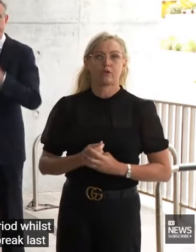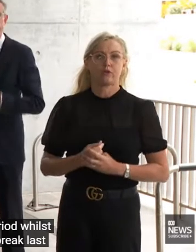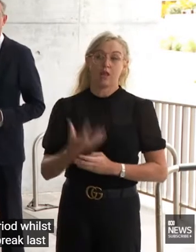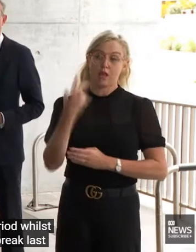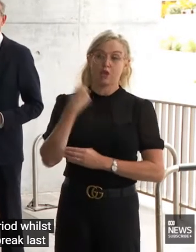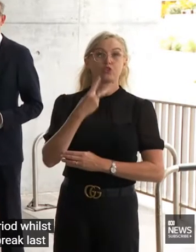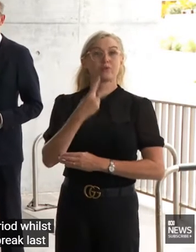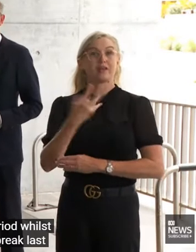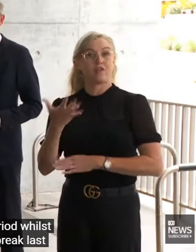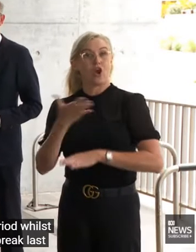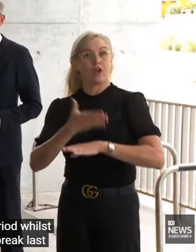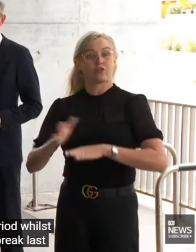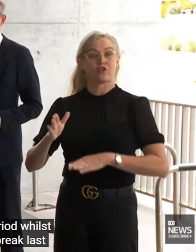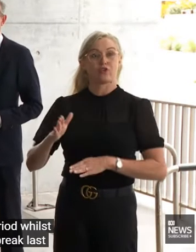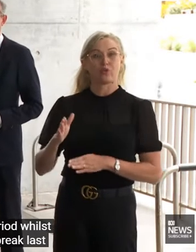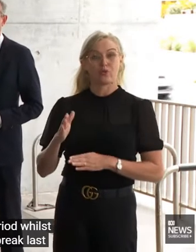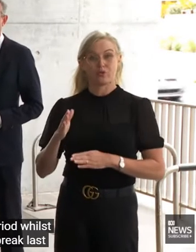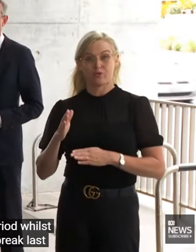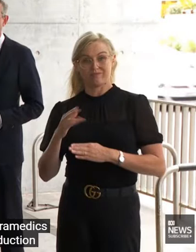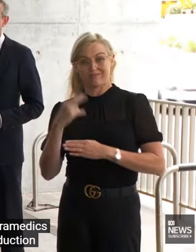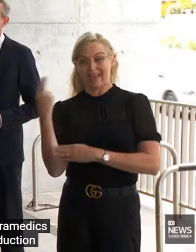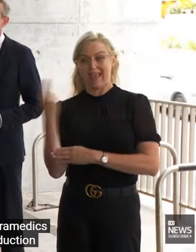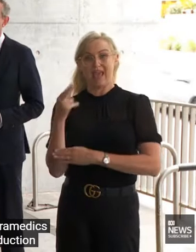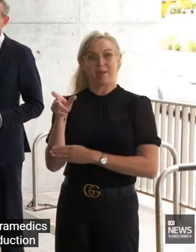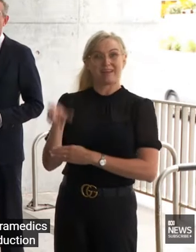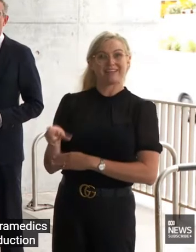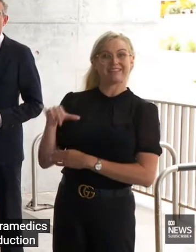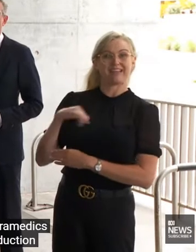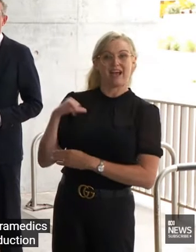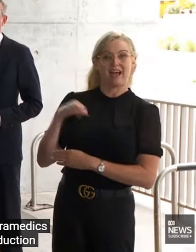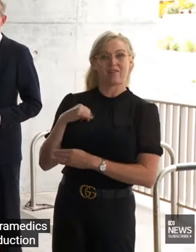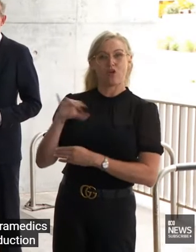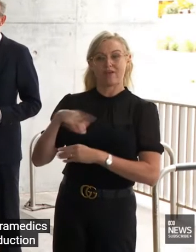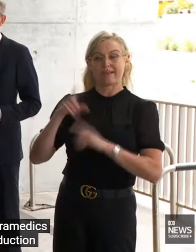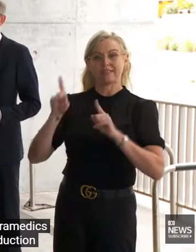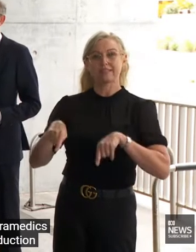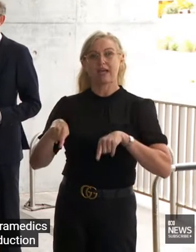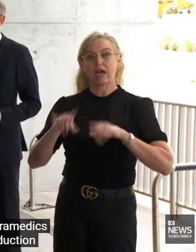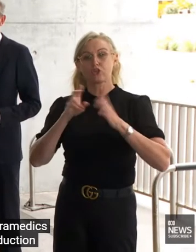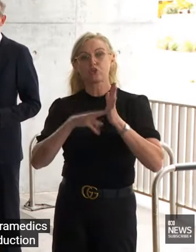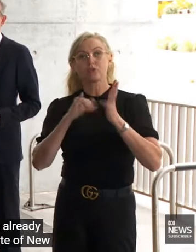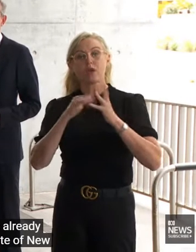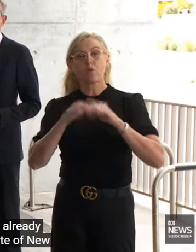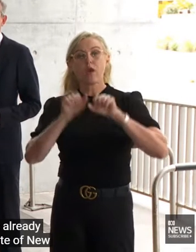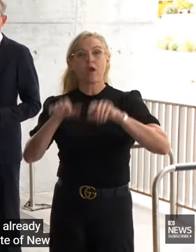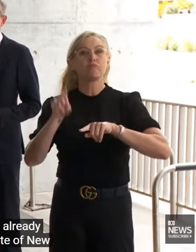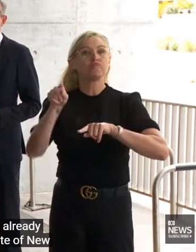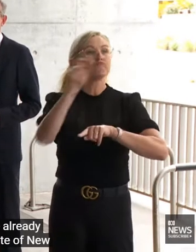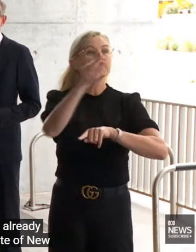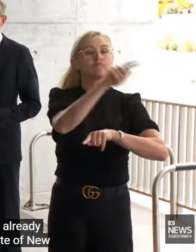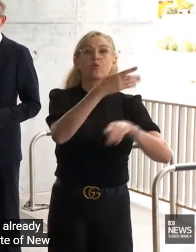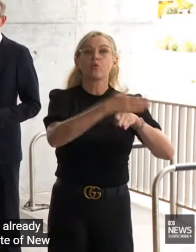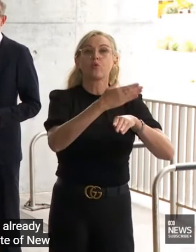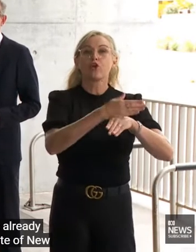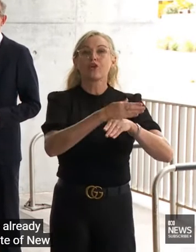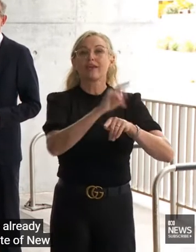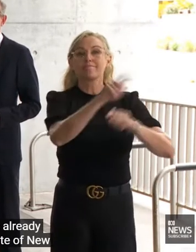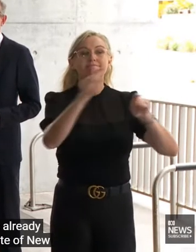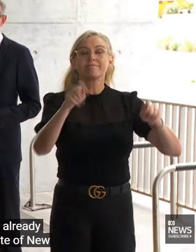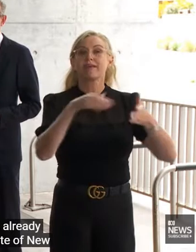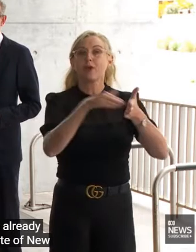paramedics completed their induction training and have already moved across the state of New South Wales and are out treating patients in the